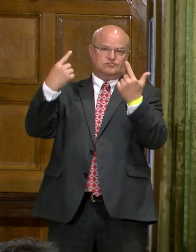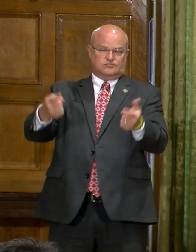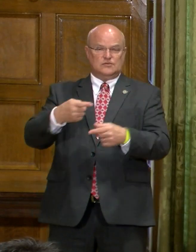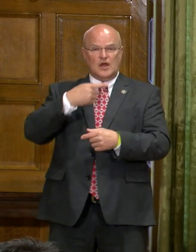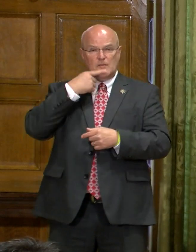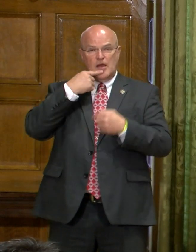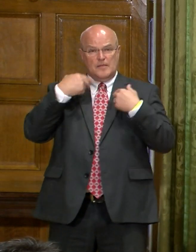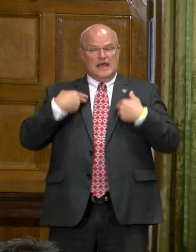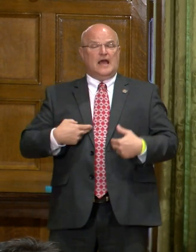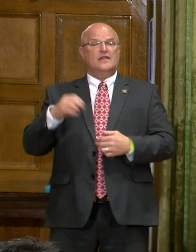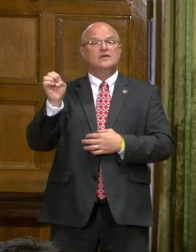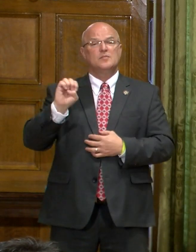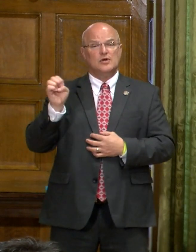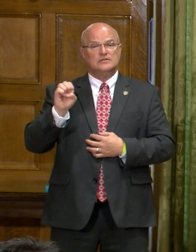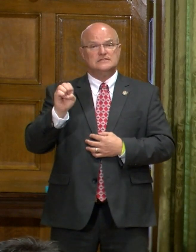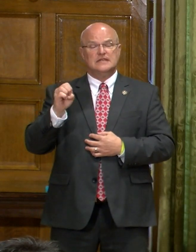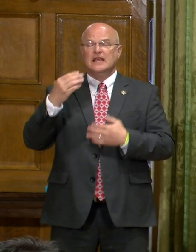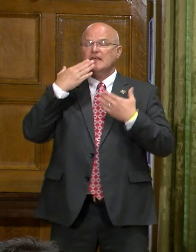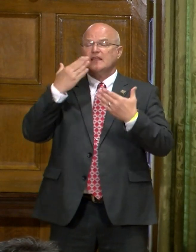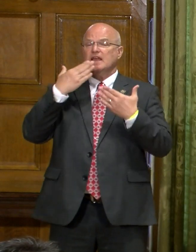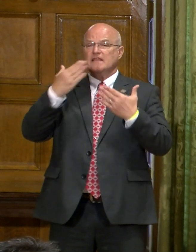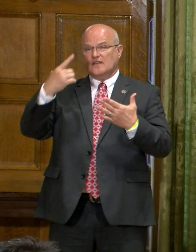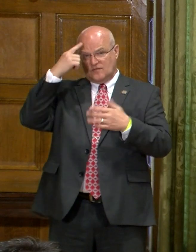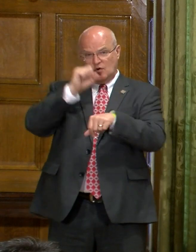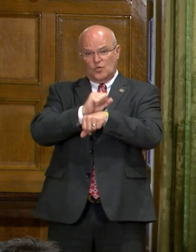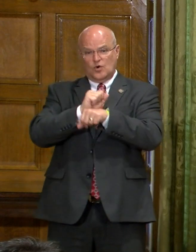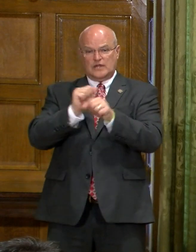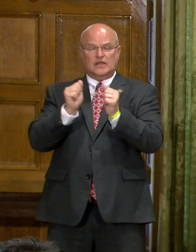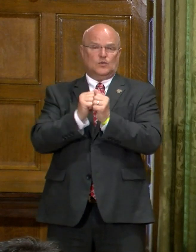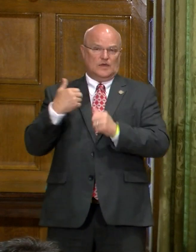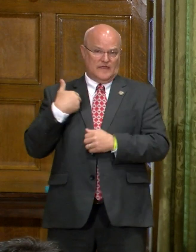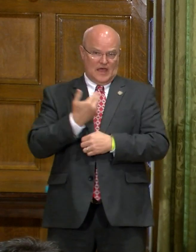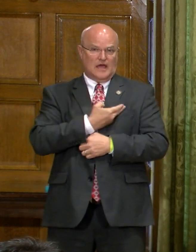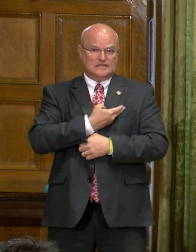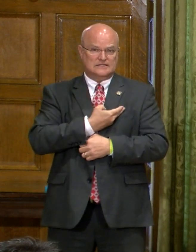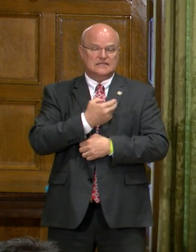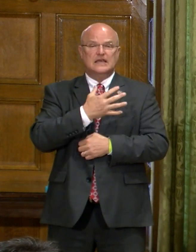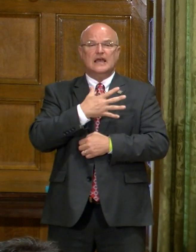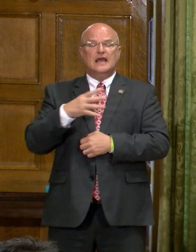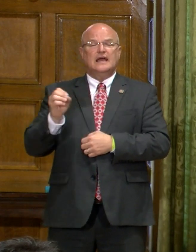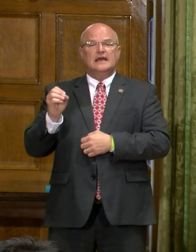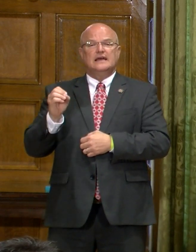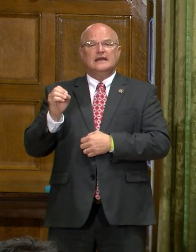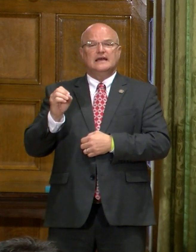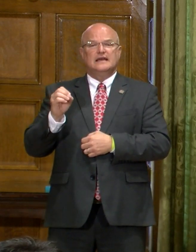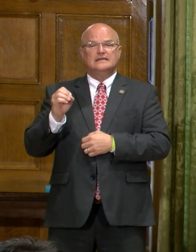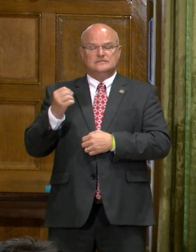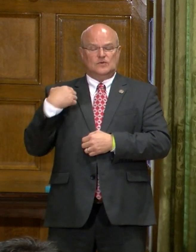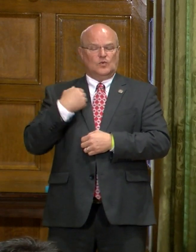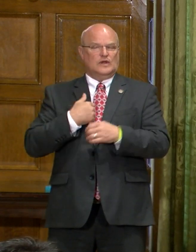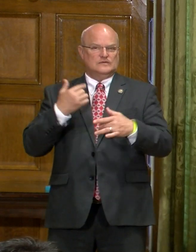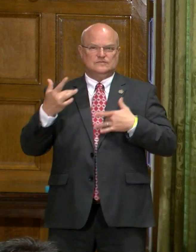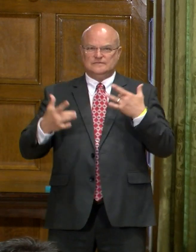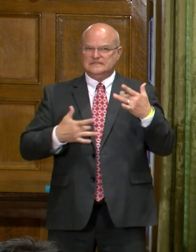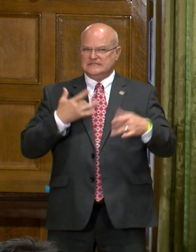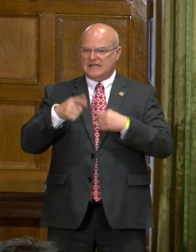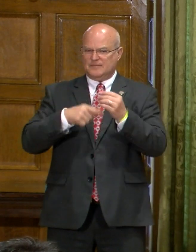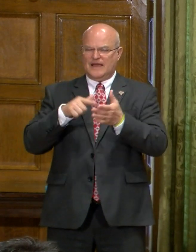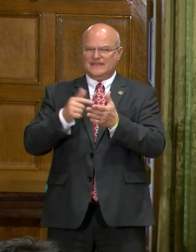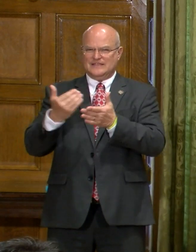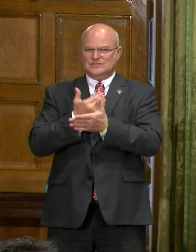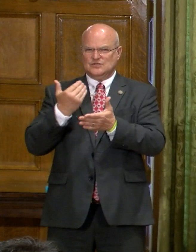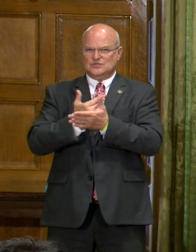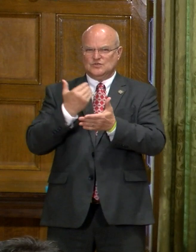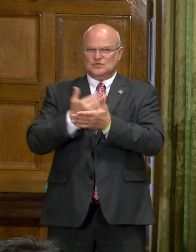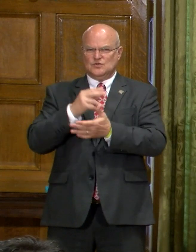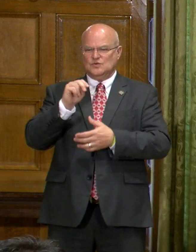health emergency, and we thank them for working alongside us, and we are excited about this